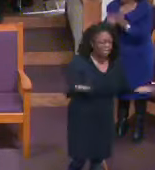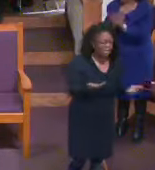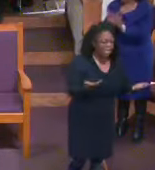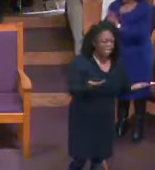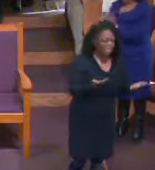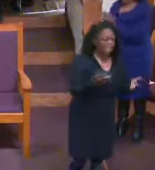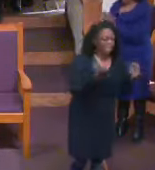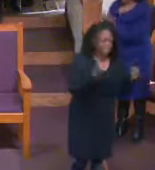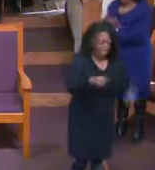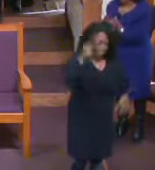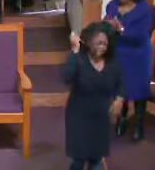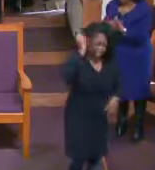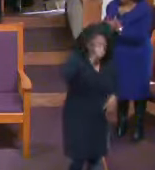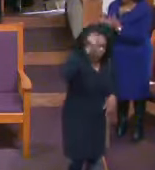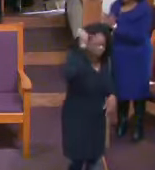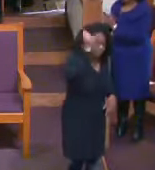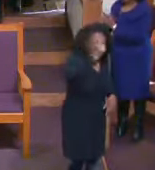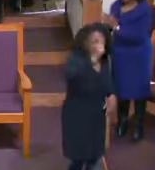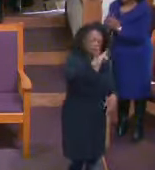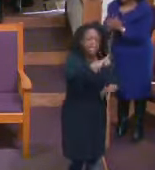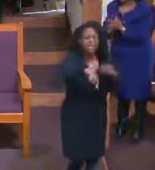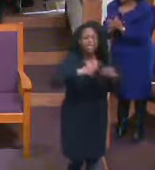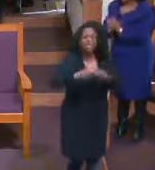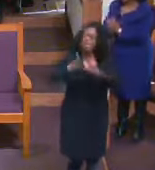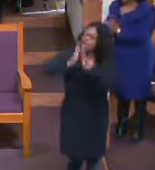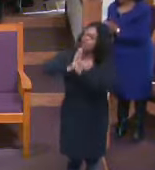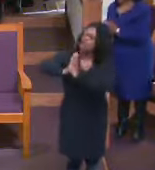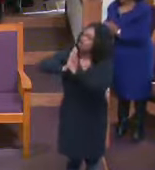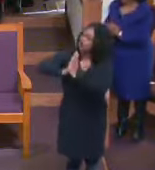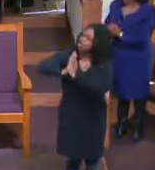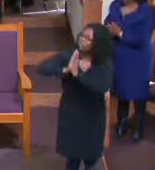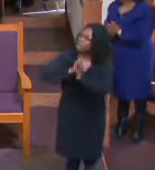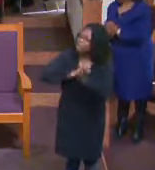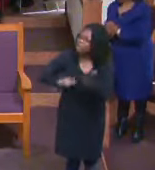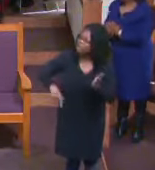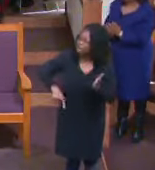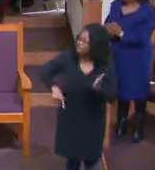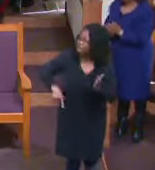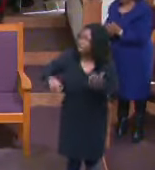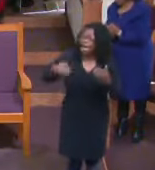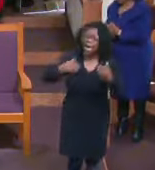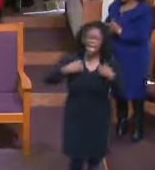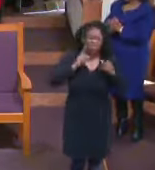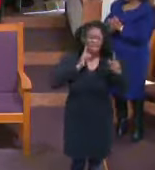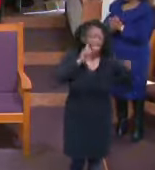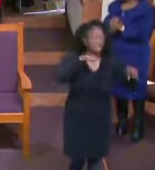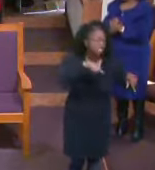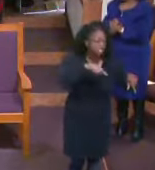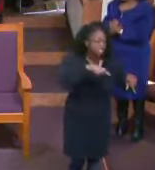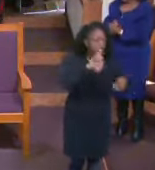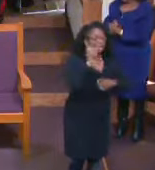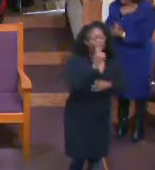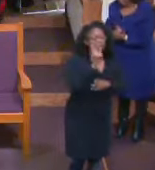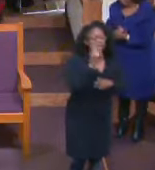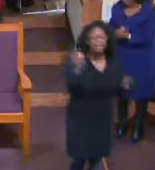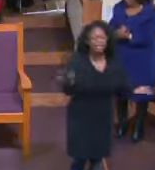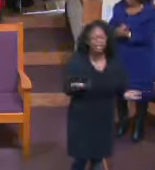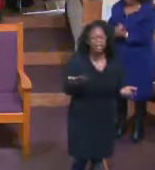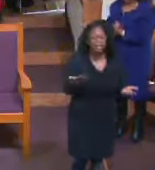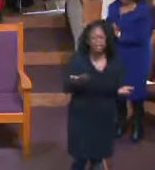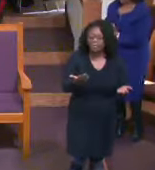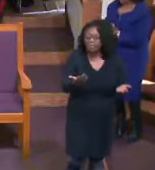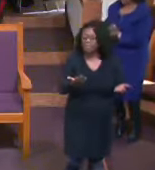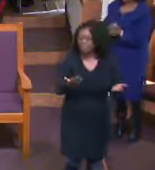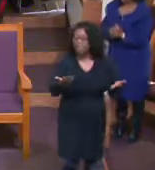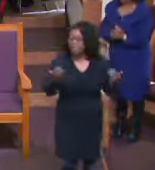can testify that when I called on the Lord, I got an answer? Anybody here has